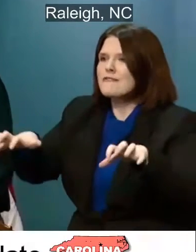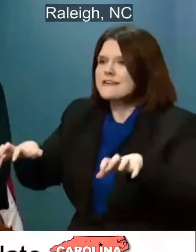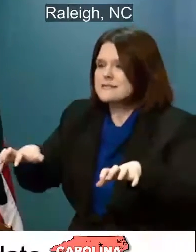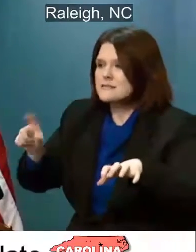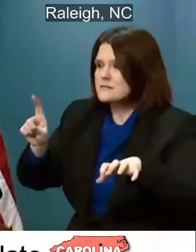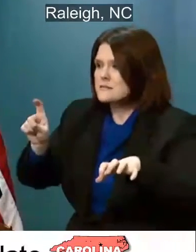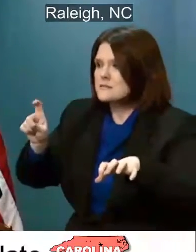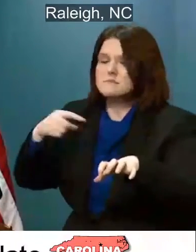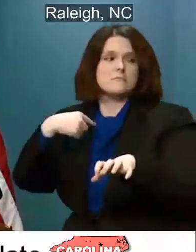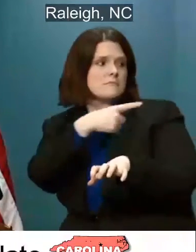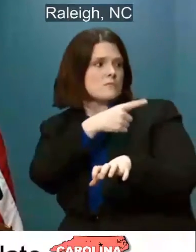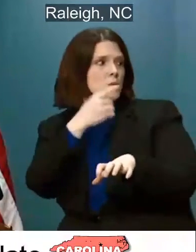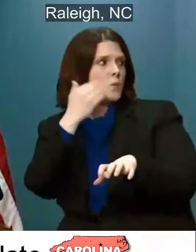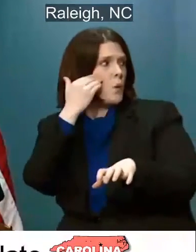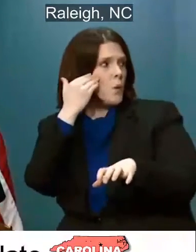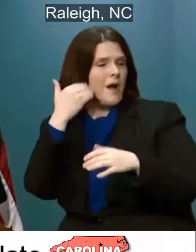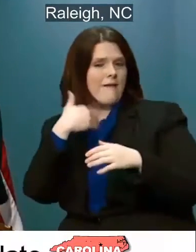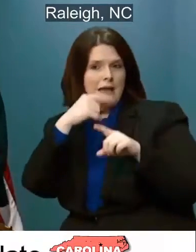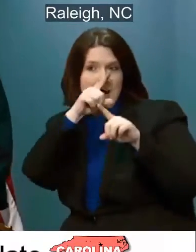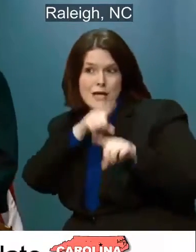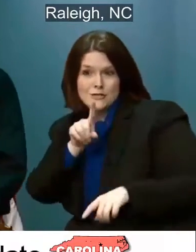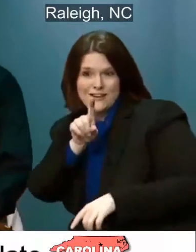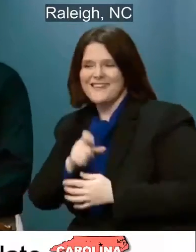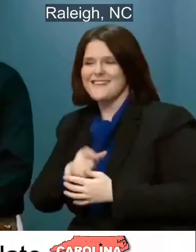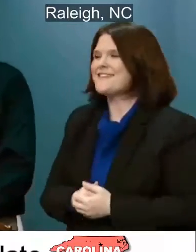concern? You guys, Mike, you got an answer to that?